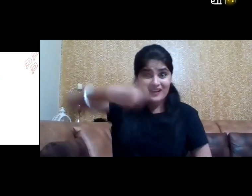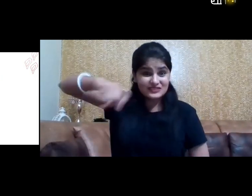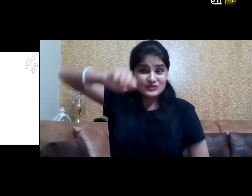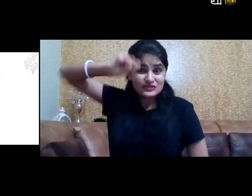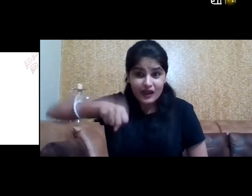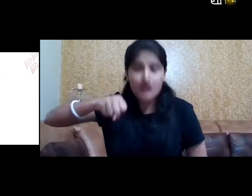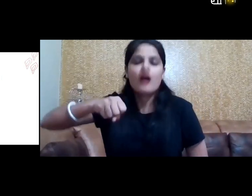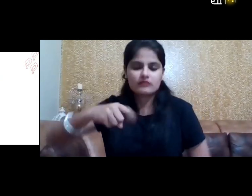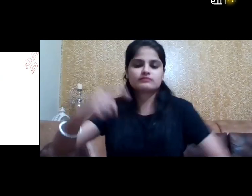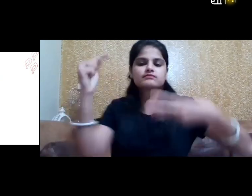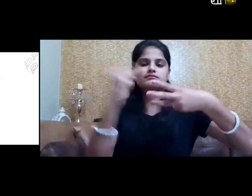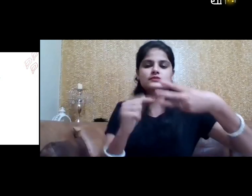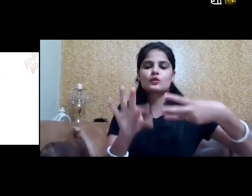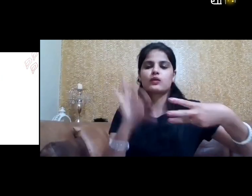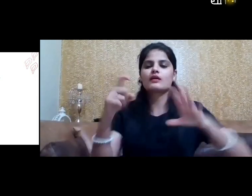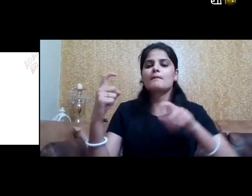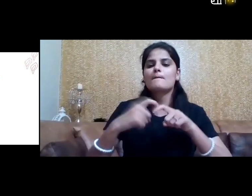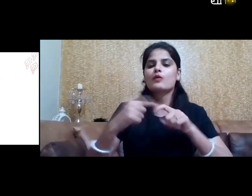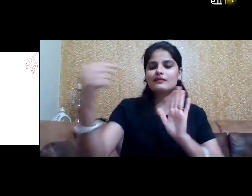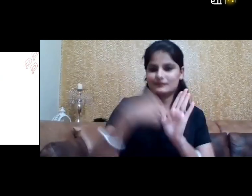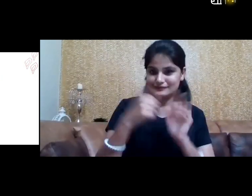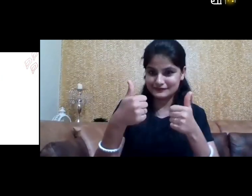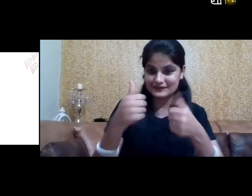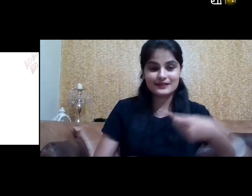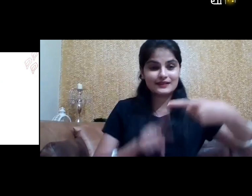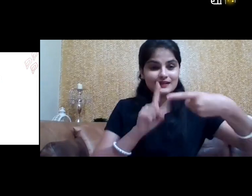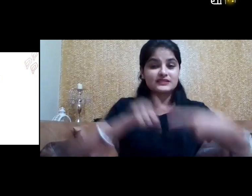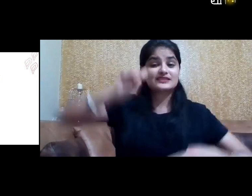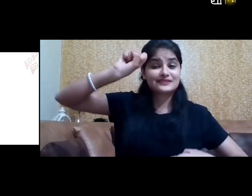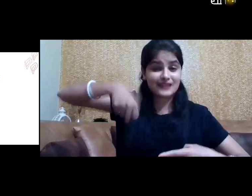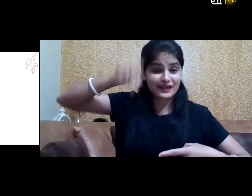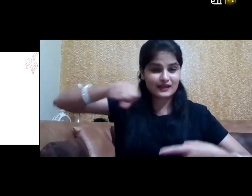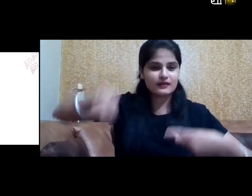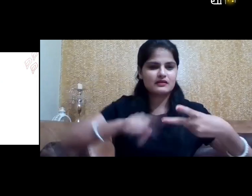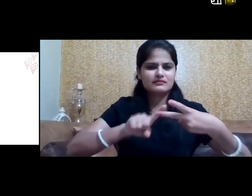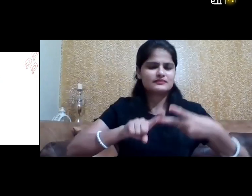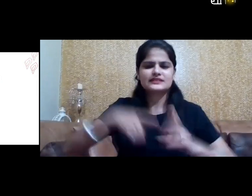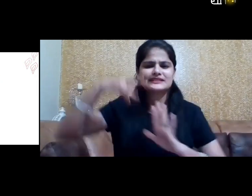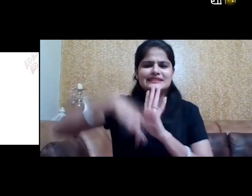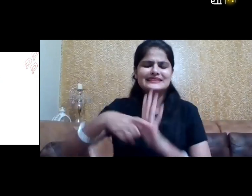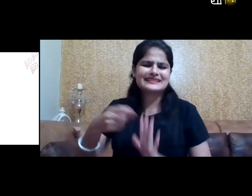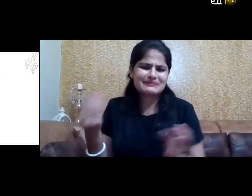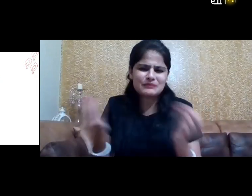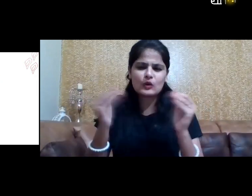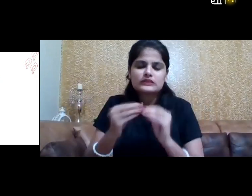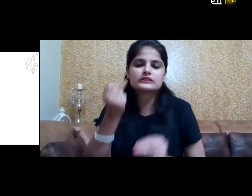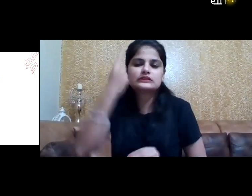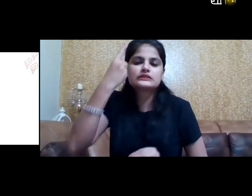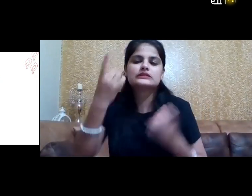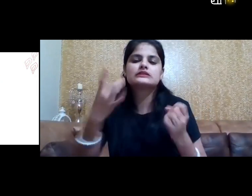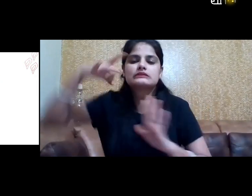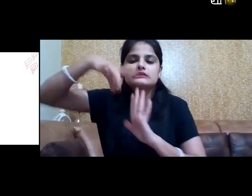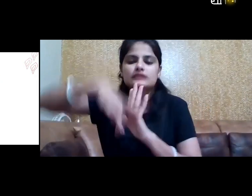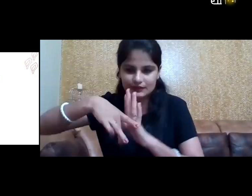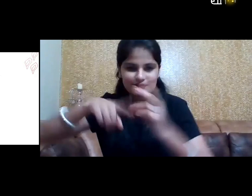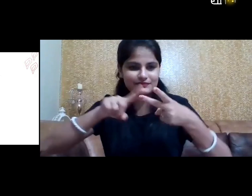that is suited to become a partner? Then you can answer this question first as yes, second as no,